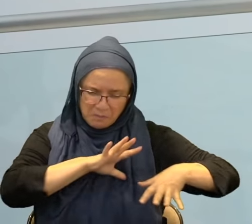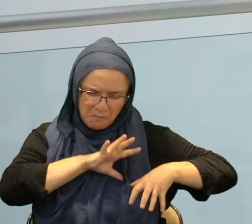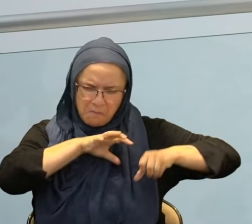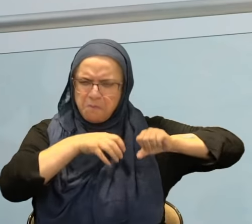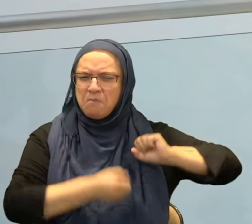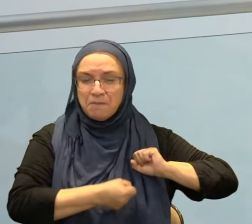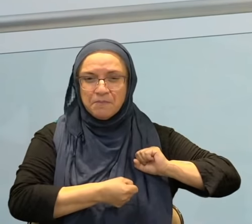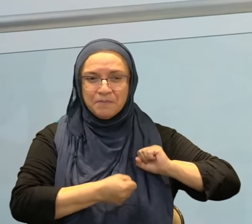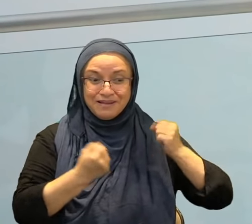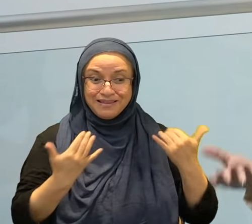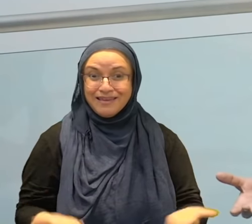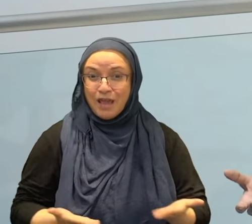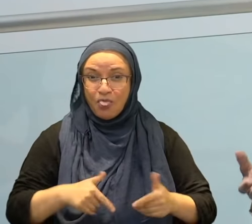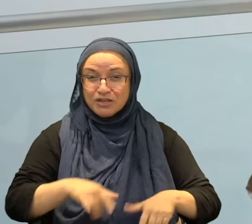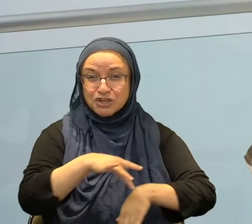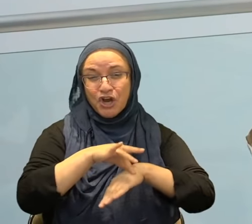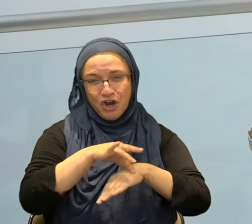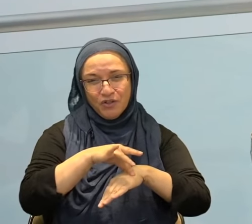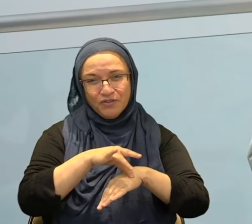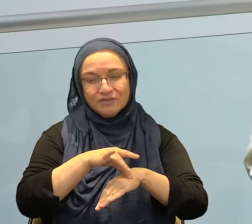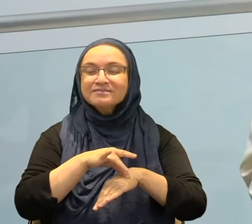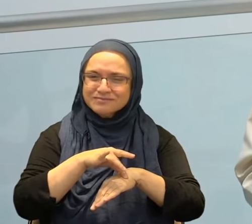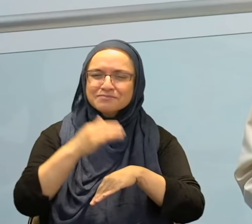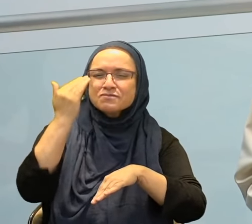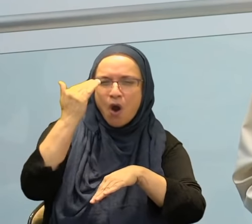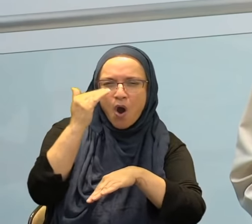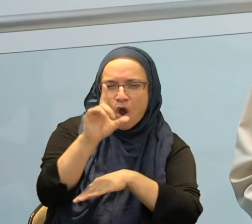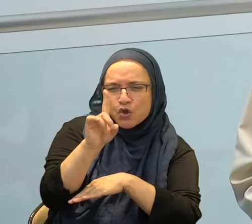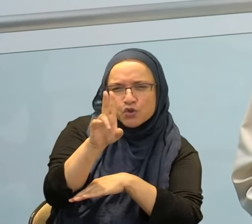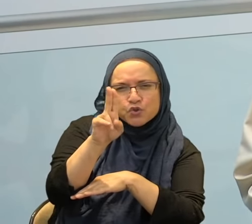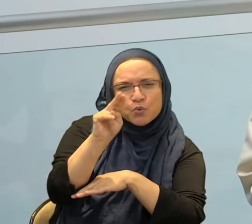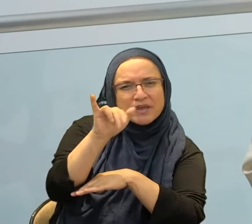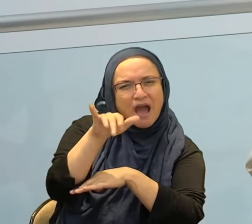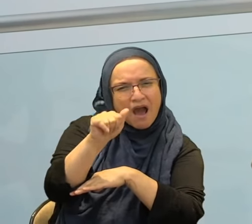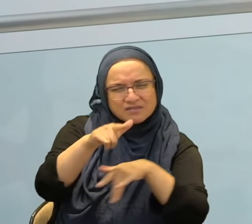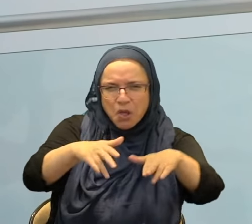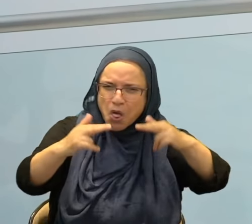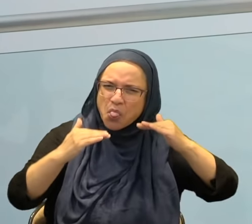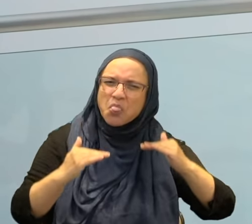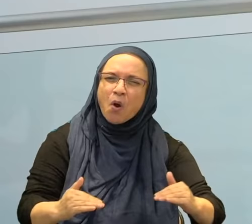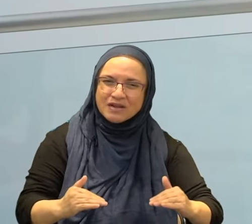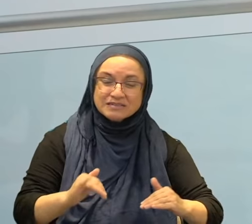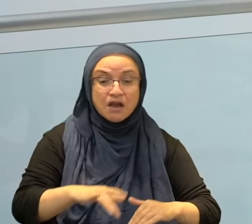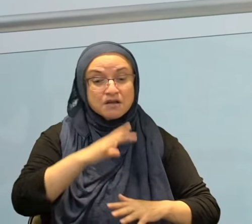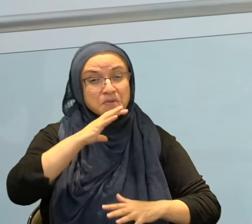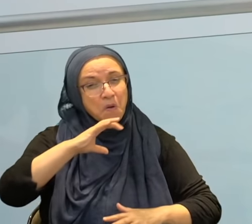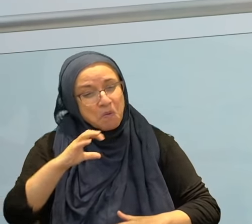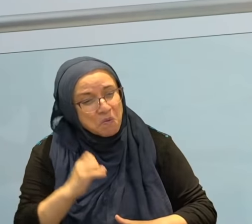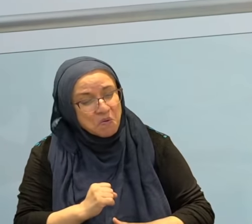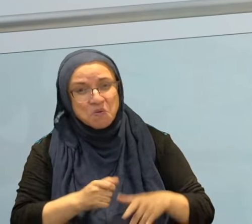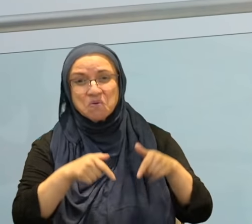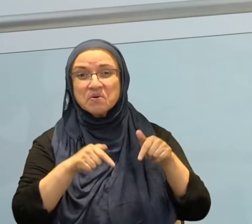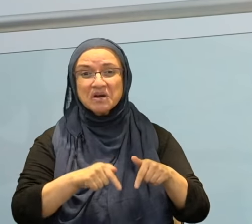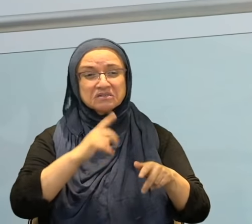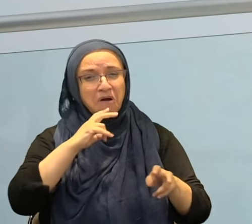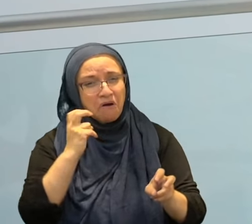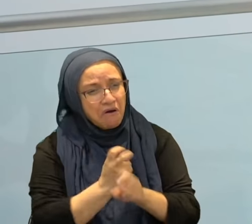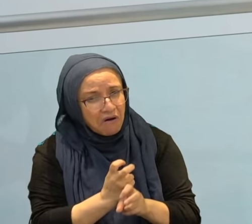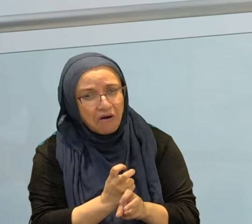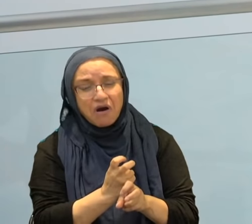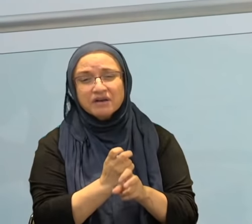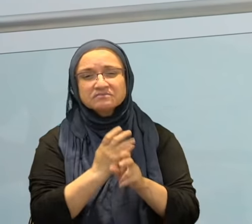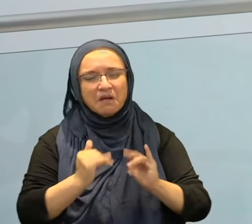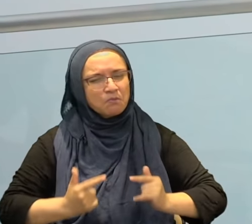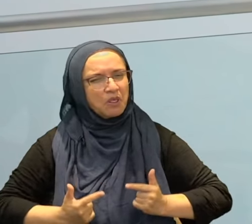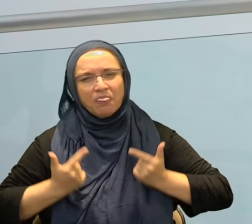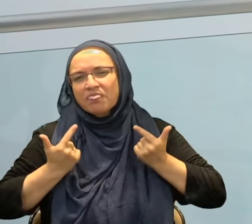things start to wither away, we lose our appetite for this dunya and it just seems to sometimes fall